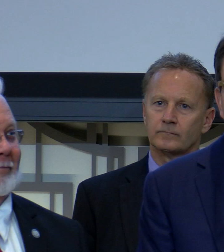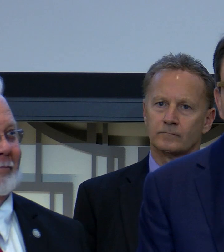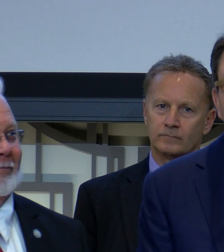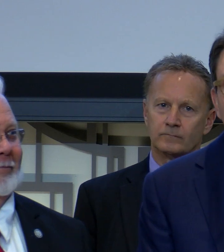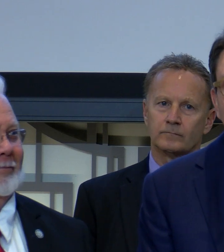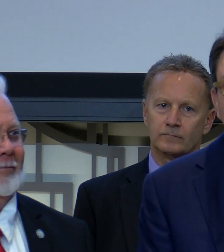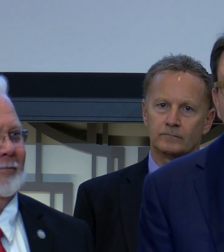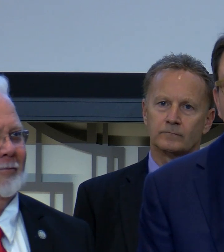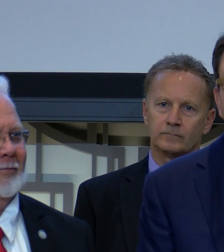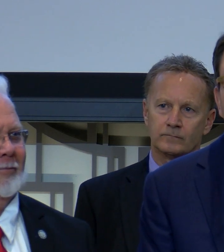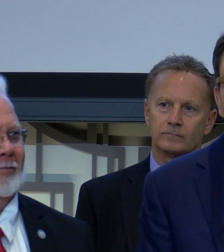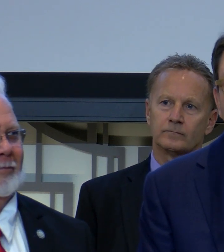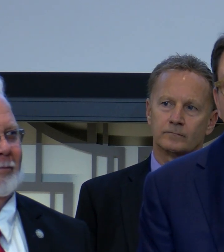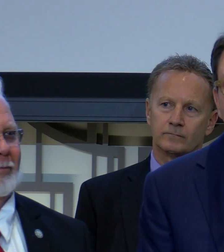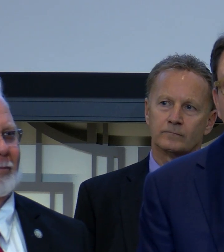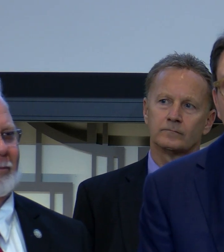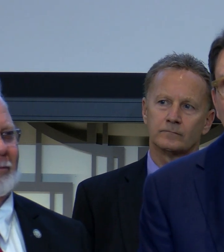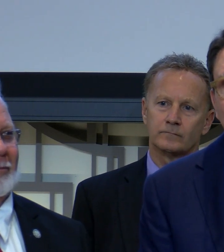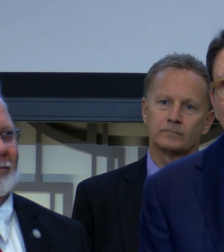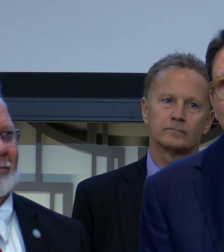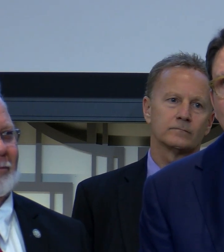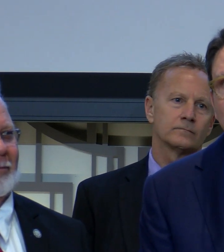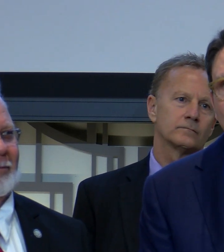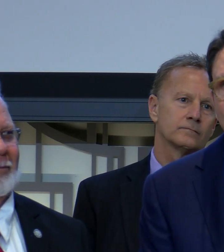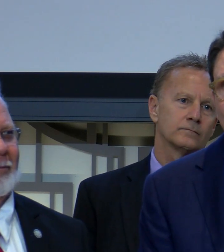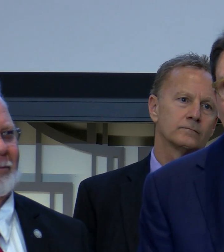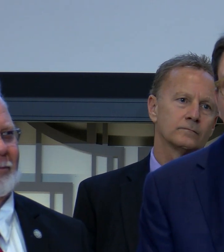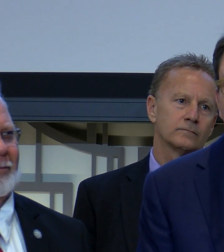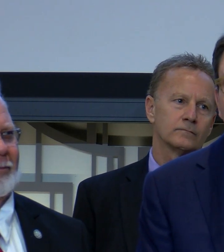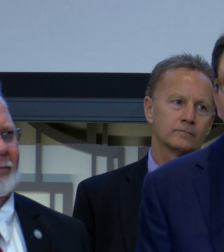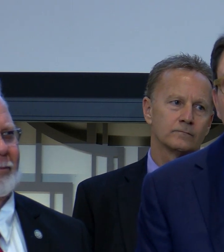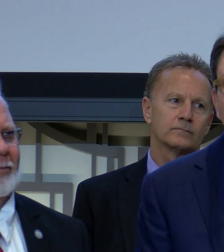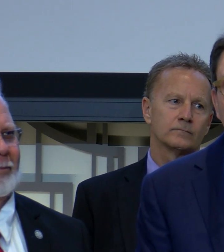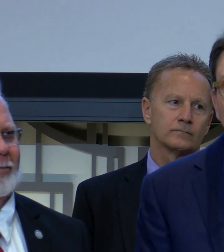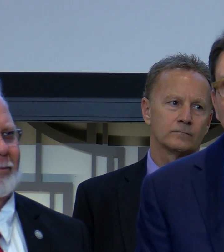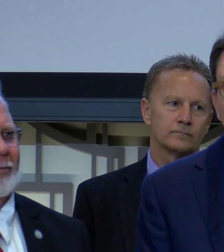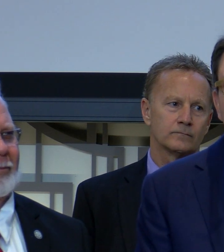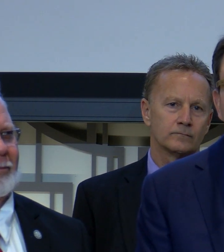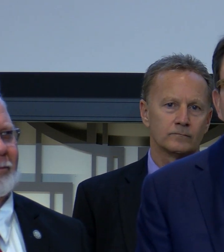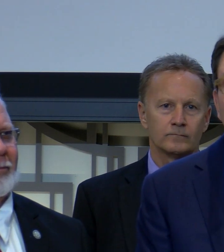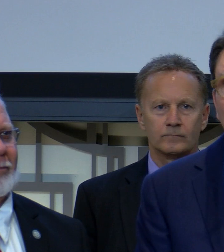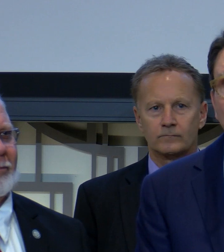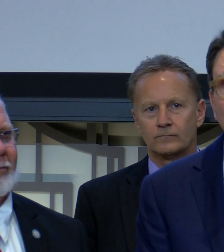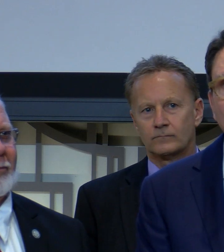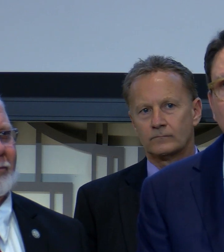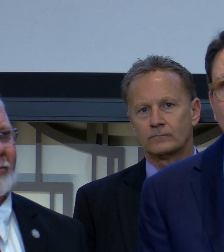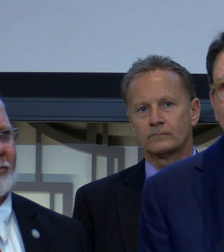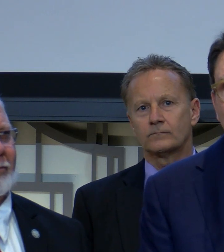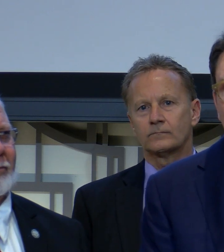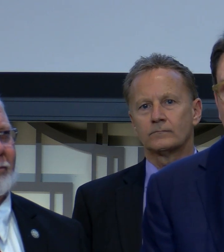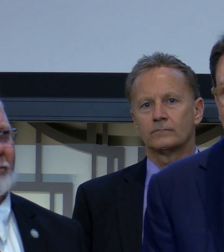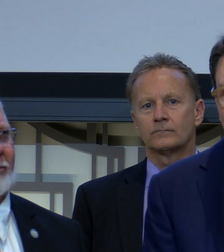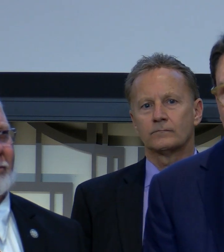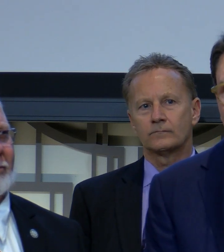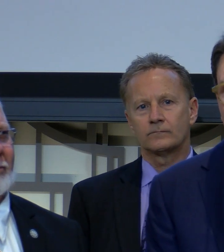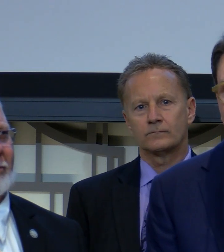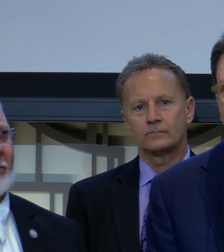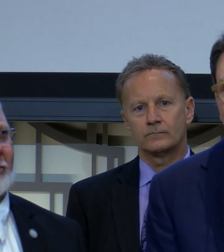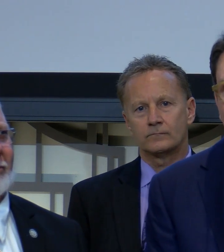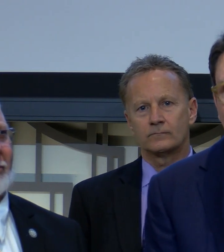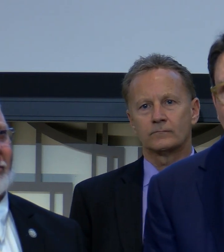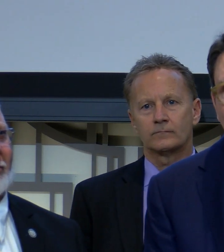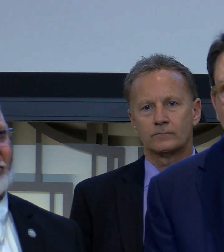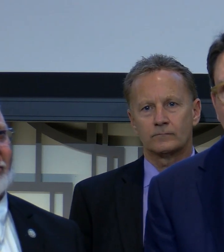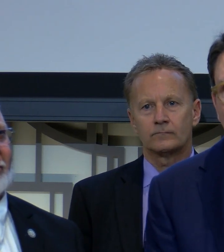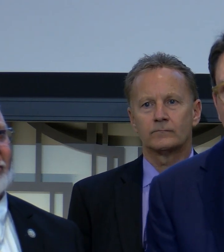we'll have 1,300 trucks or more because we're taking shipments directly to our stores in full truckload quantities. That's what's good about